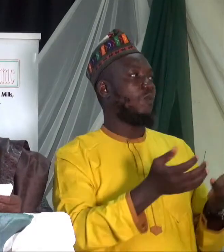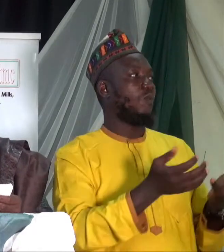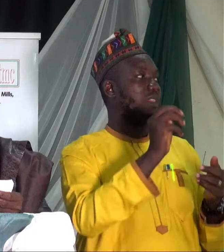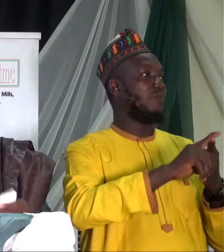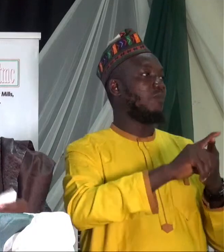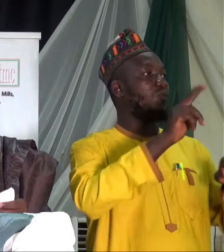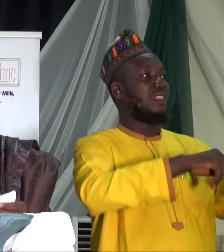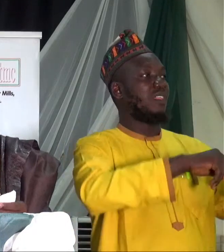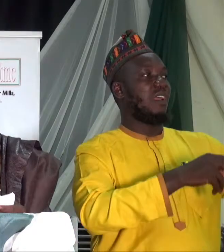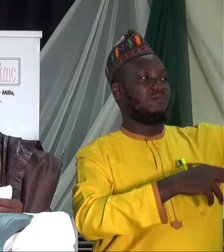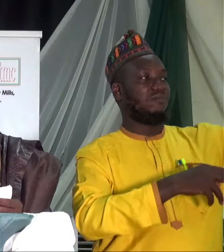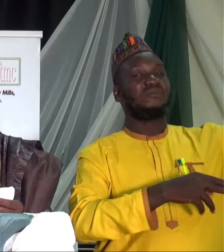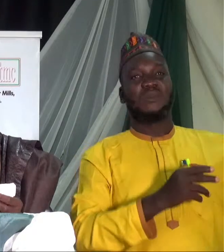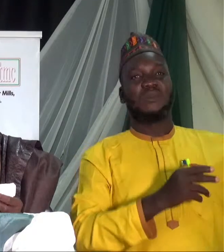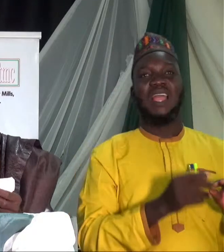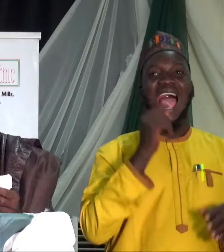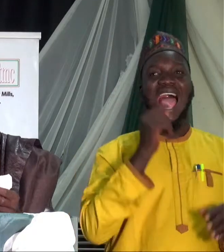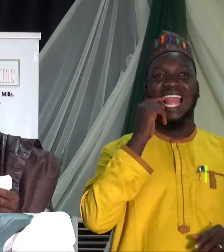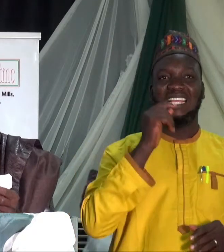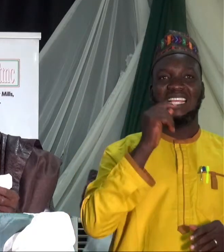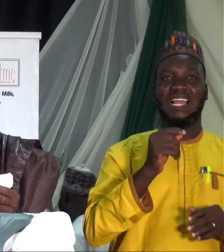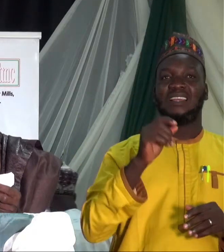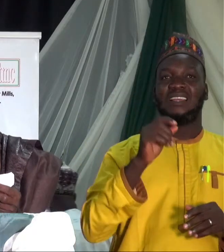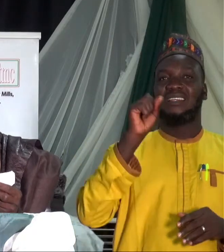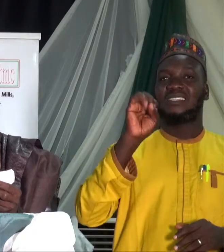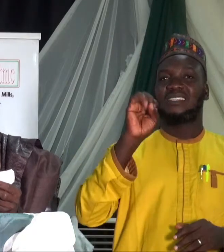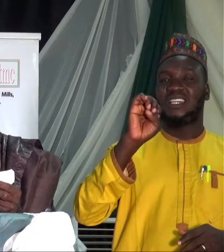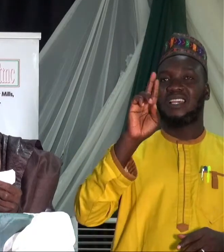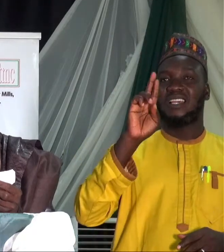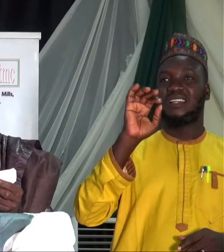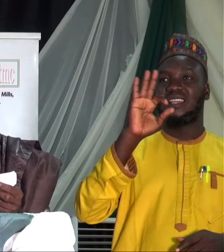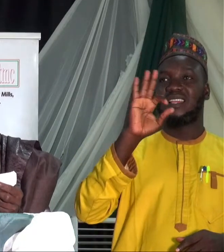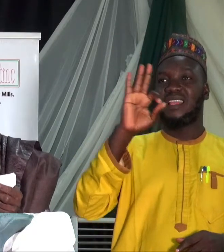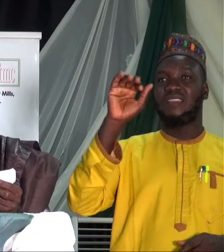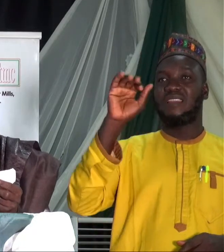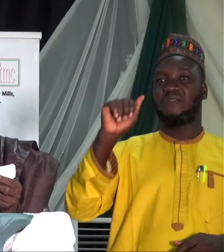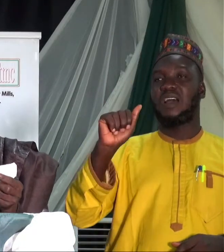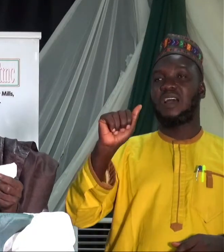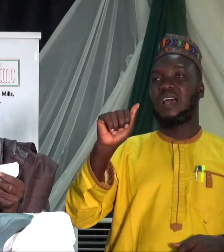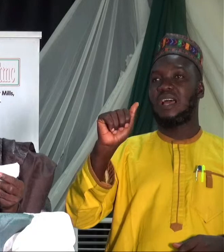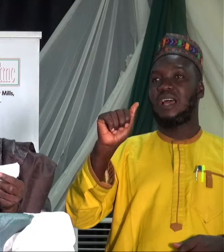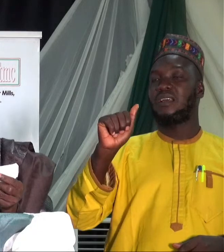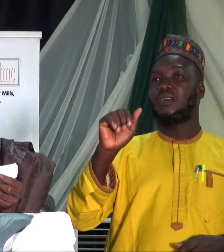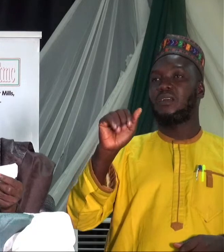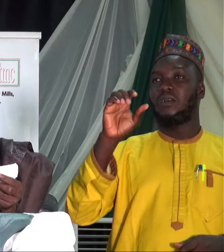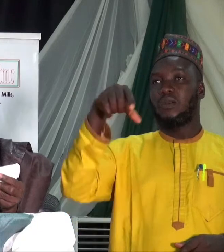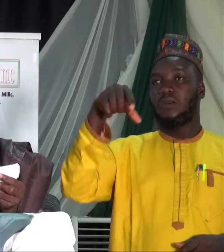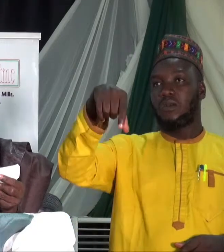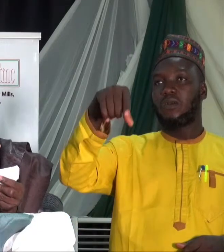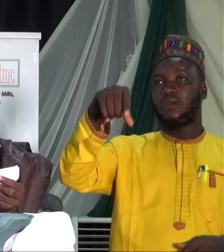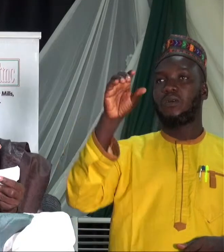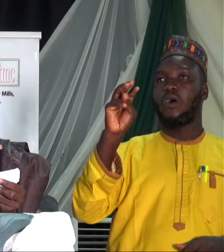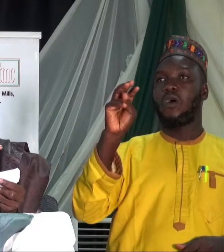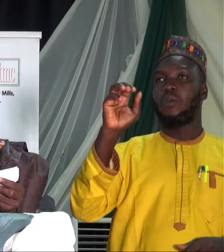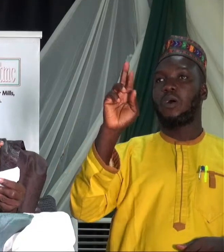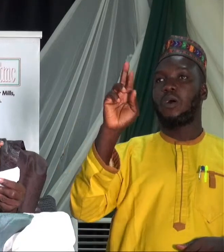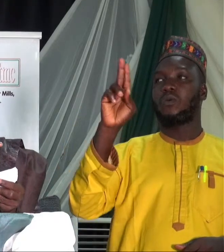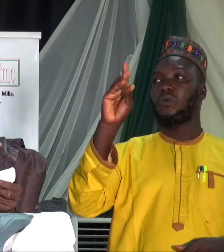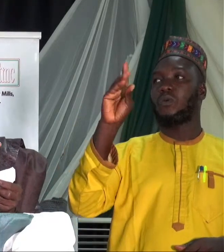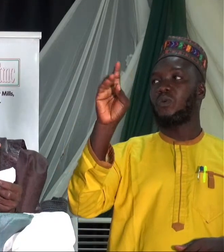won Alhaj Sherifat Komoruddin lati ilu Fashola